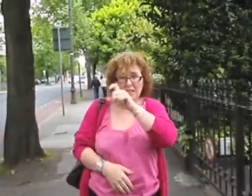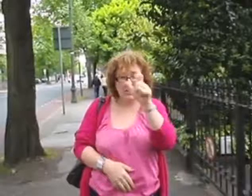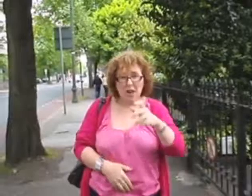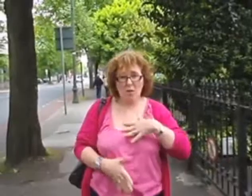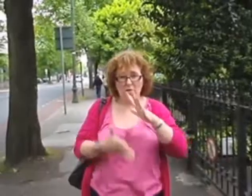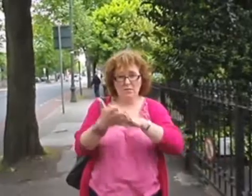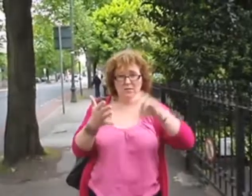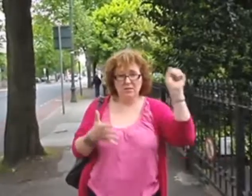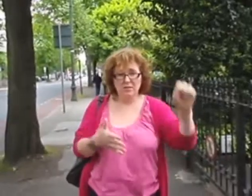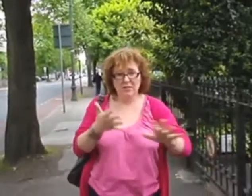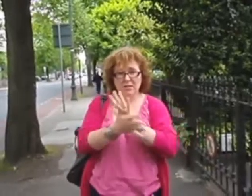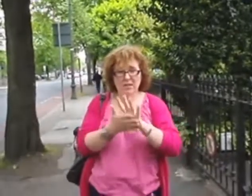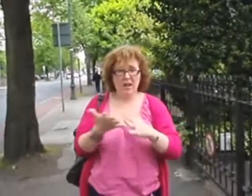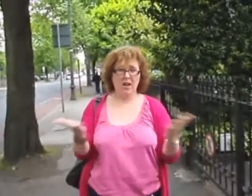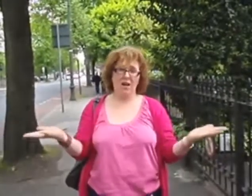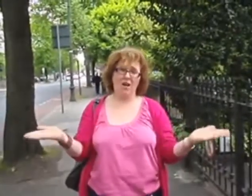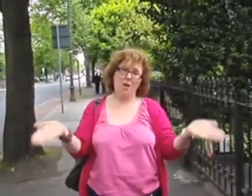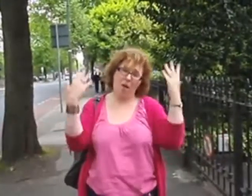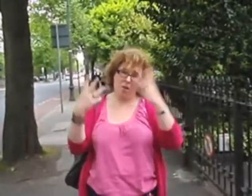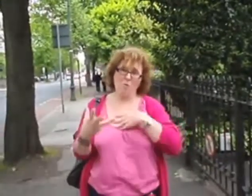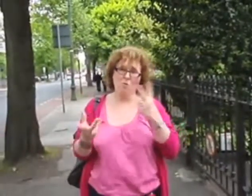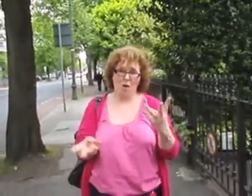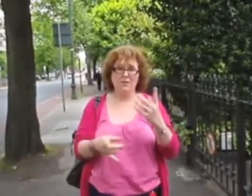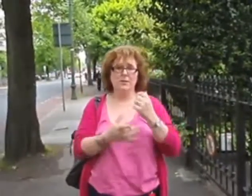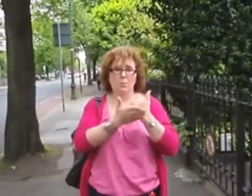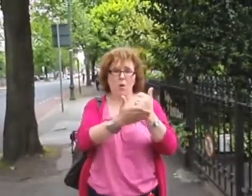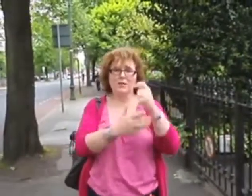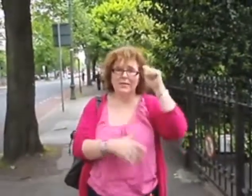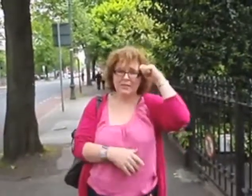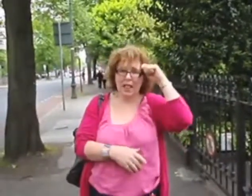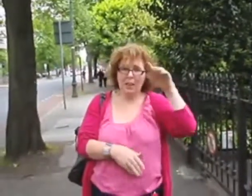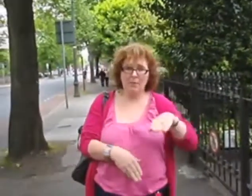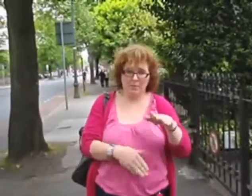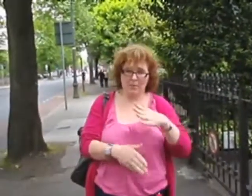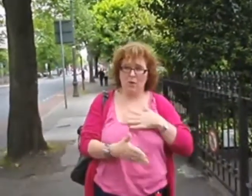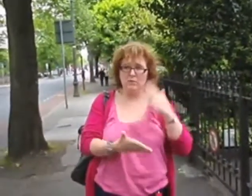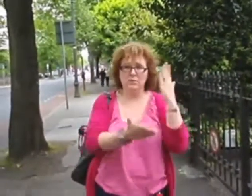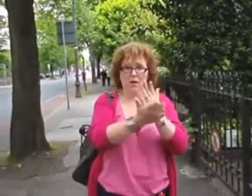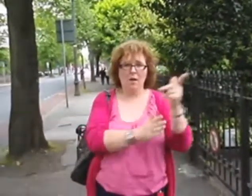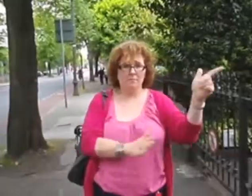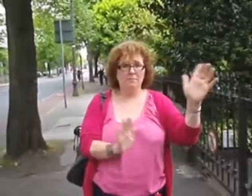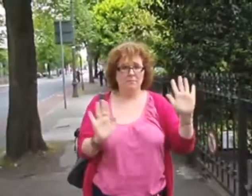So there's somebody in there, if you ring the bell, they'll come out and... Yeah, no, you want to give it to me now, I can give it up.